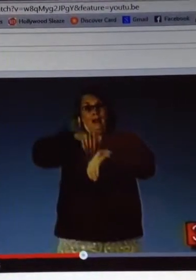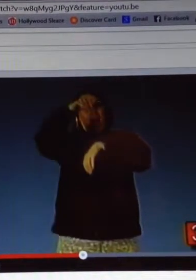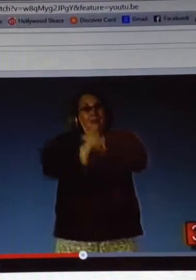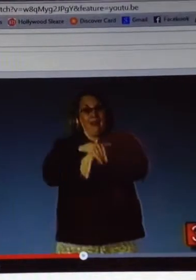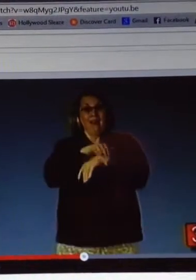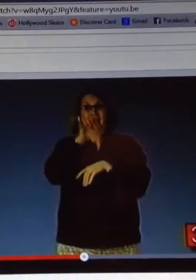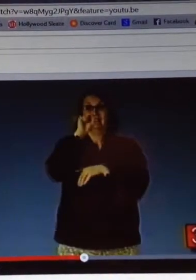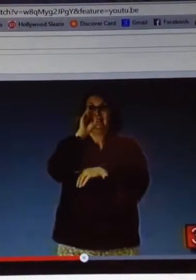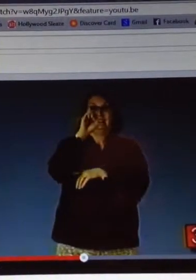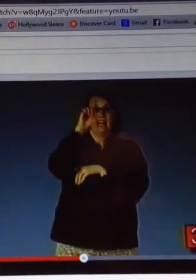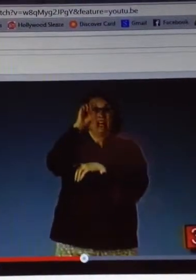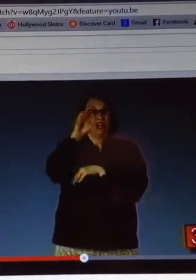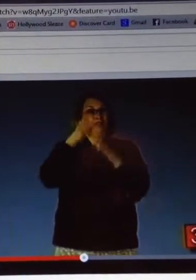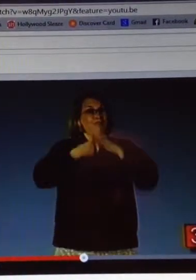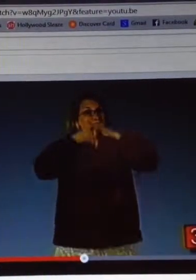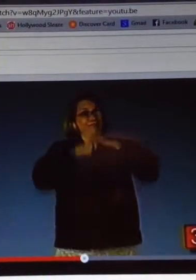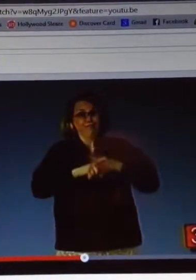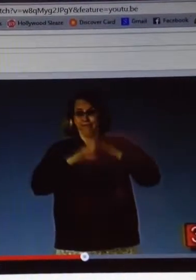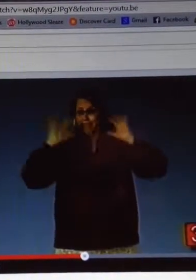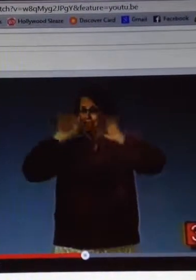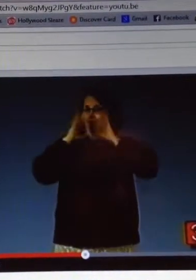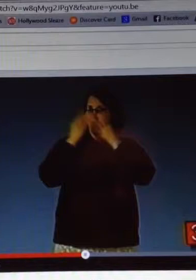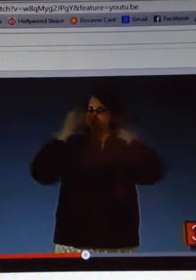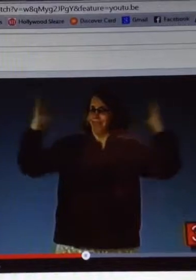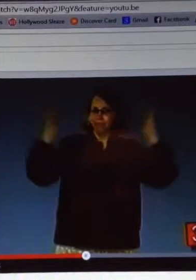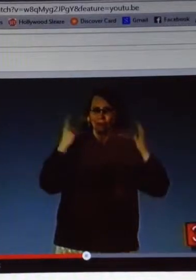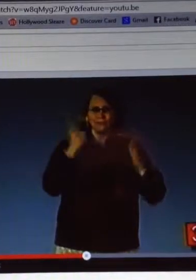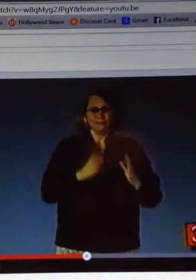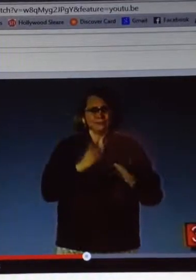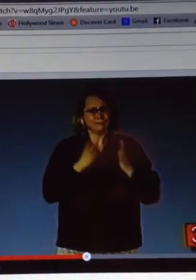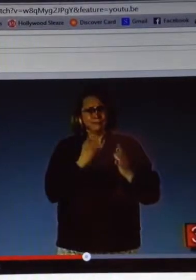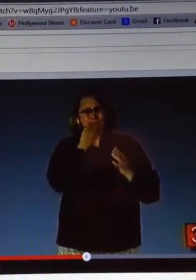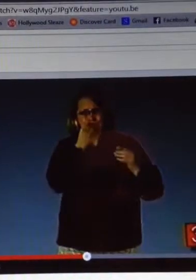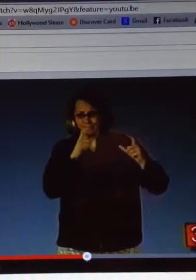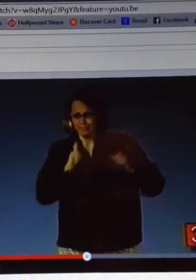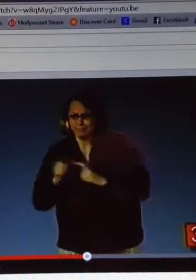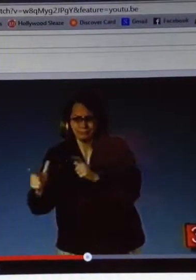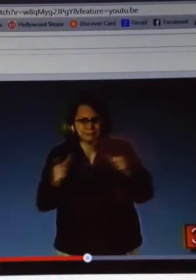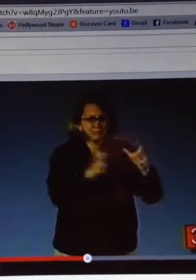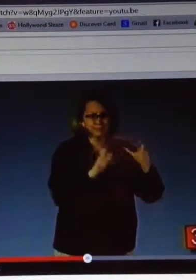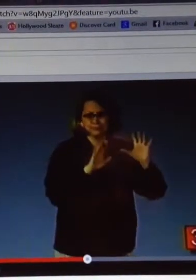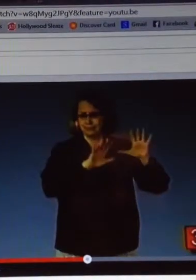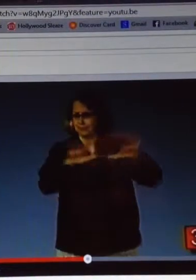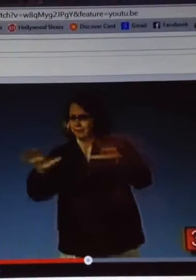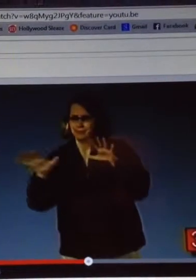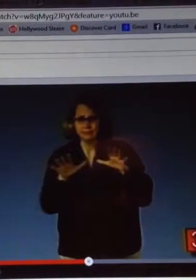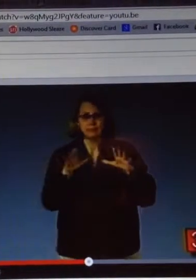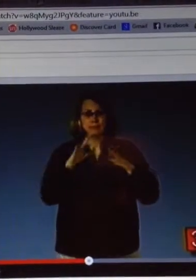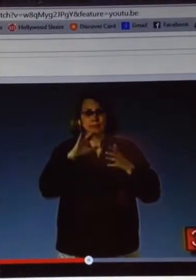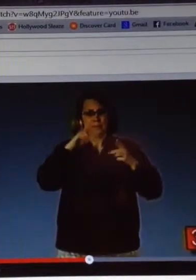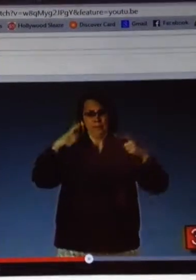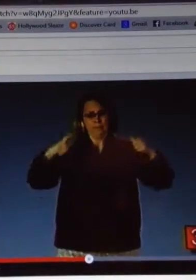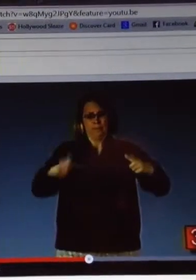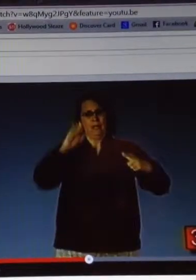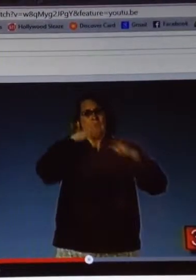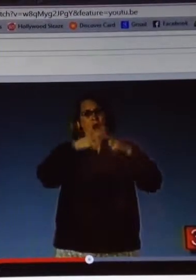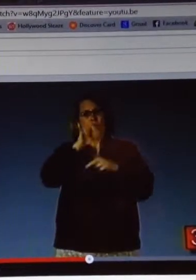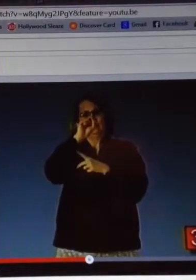So they didn't have much to prepare this meal with, because as they had left so quickly, their items were